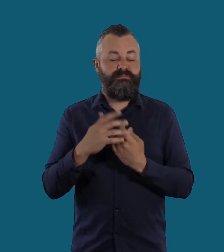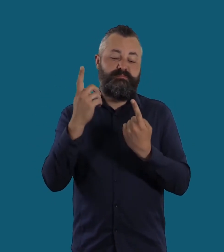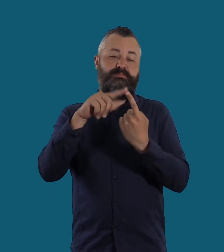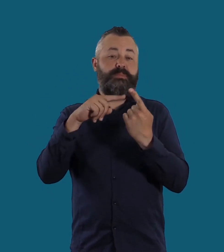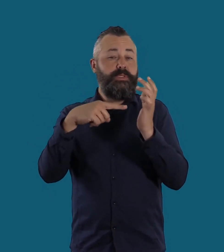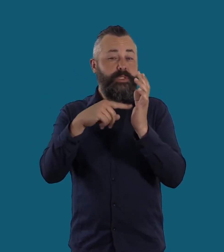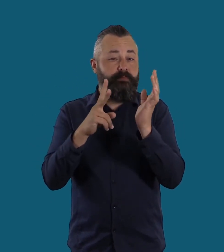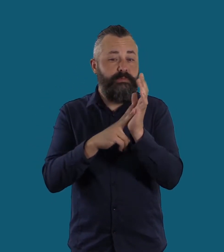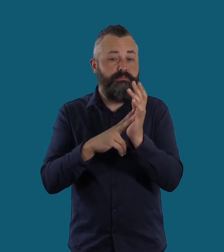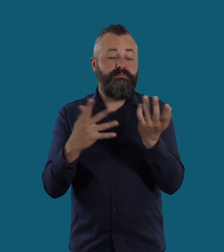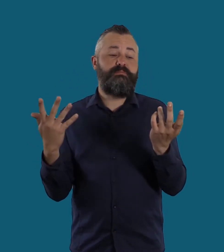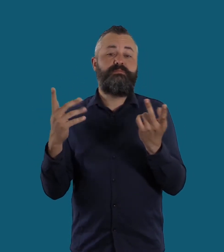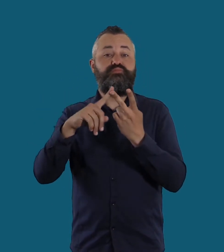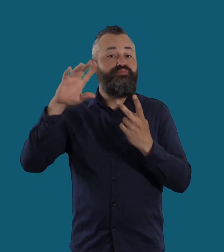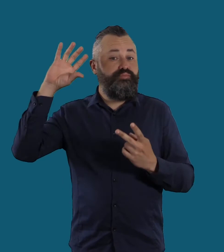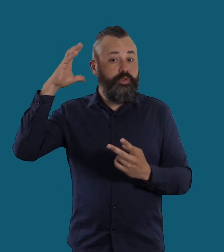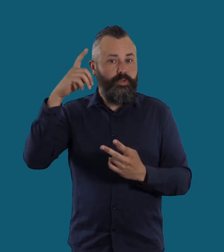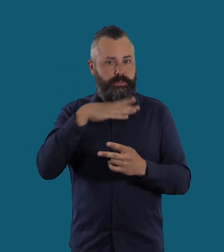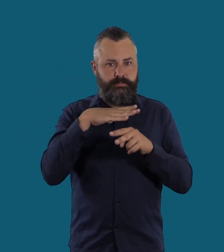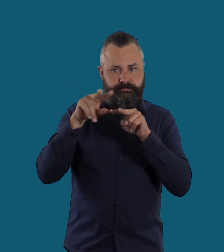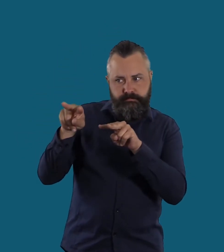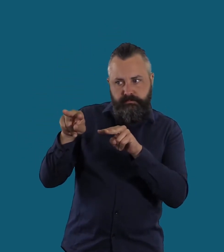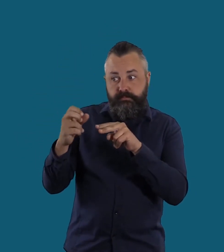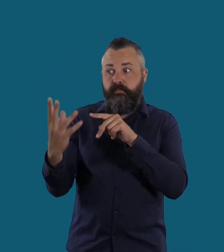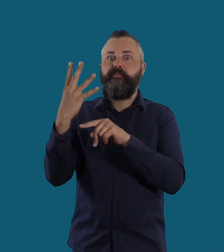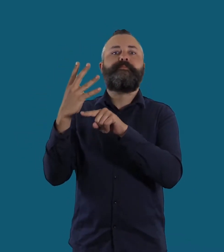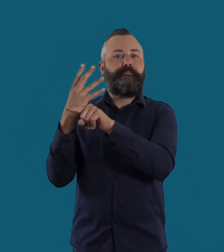receive. Warnings may come through television and radio broadcast.